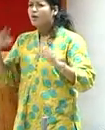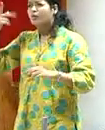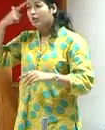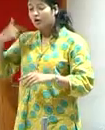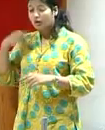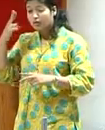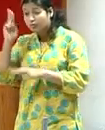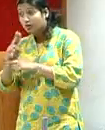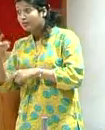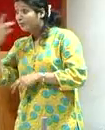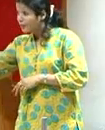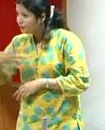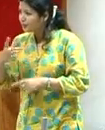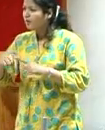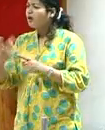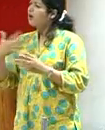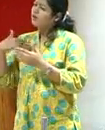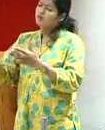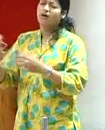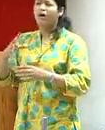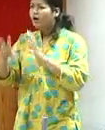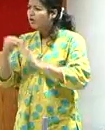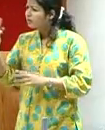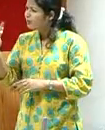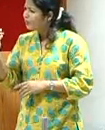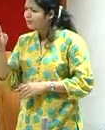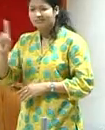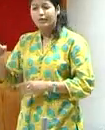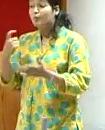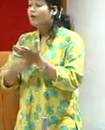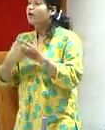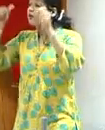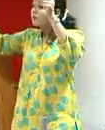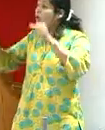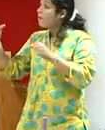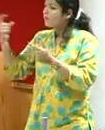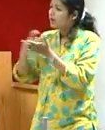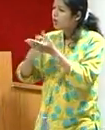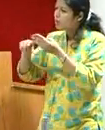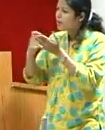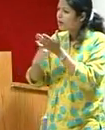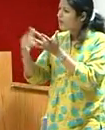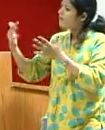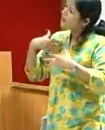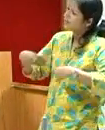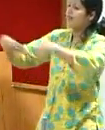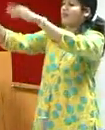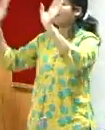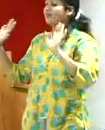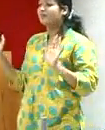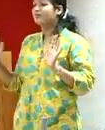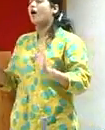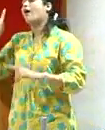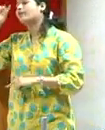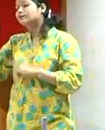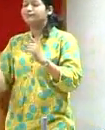on tracks and so on. And we opposed that move because many of the jobs that were in the backlog were in fact of technical and